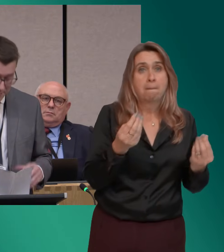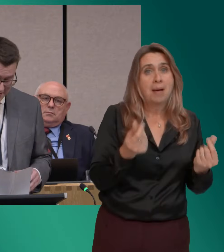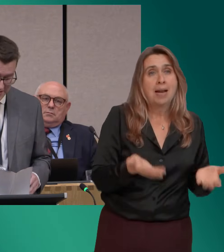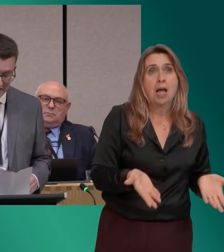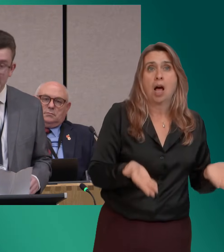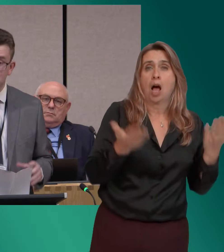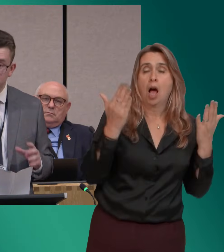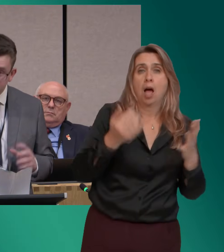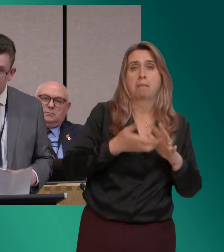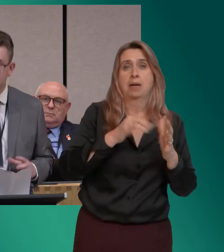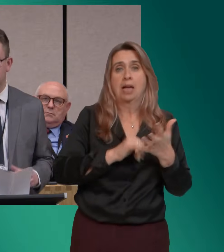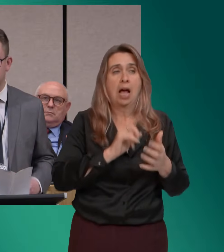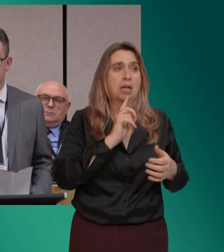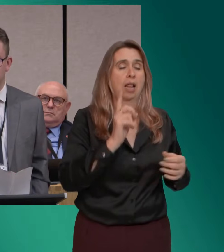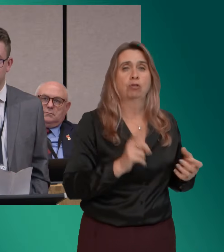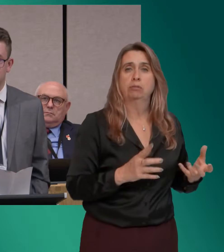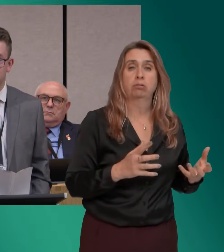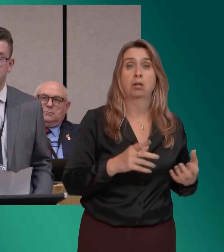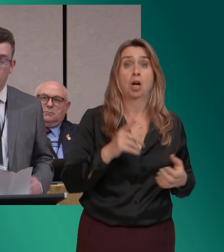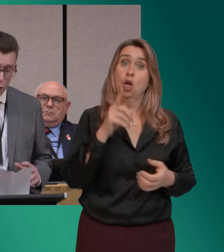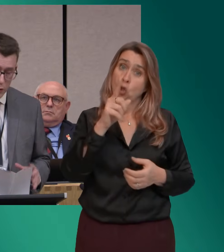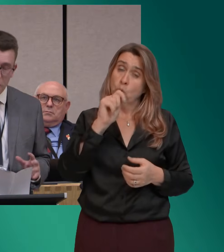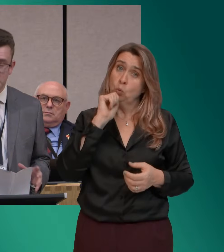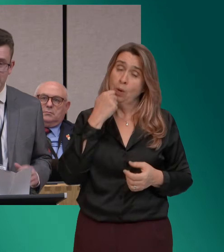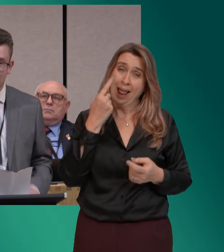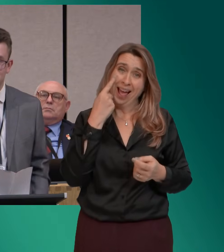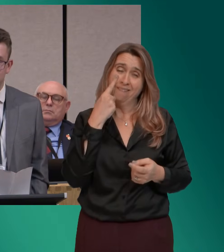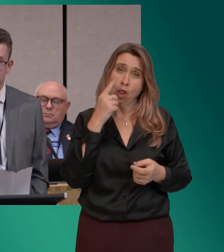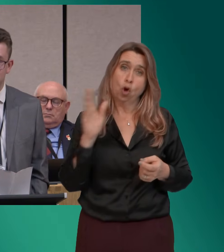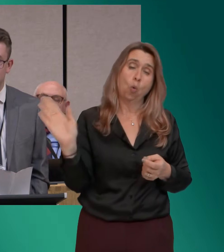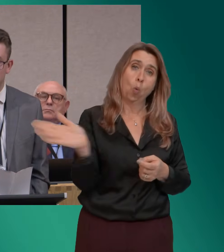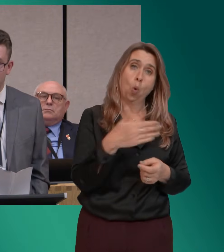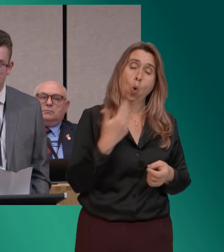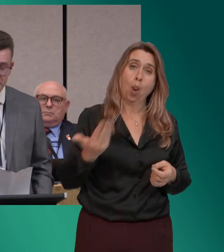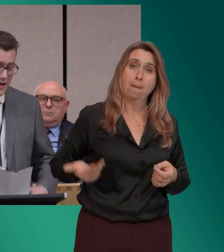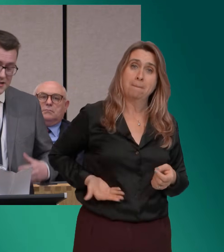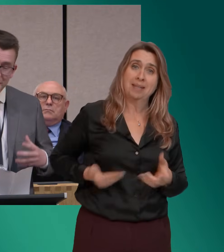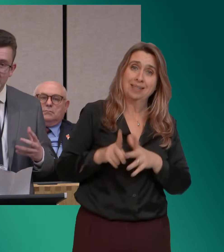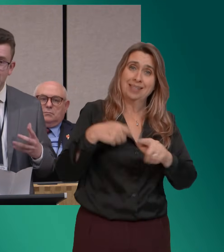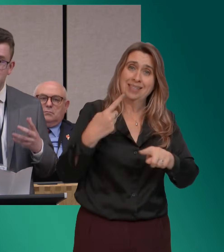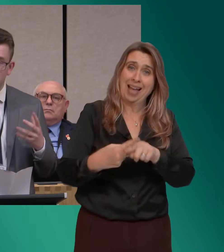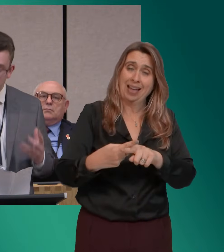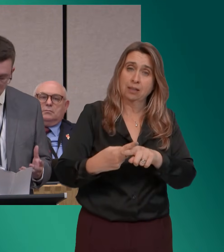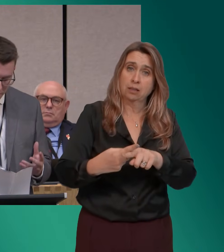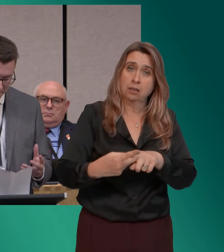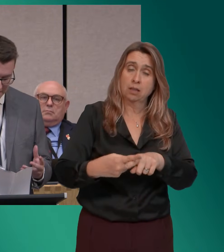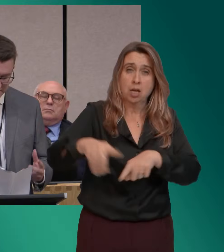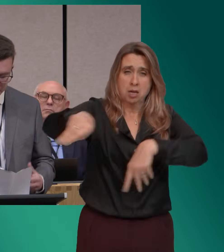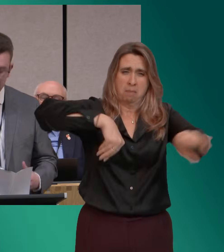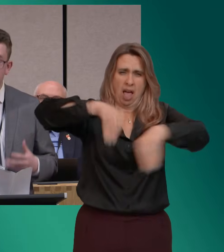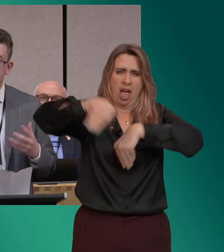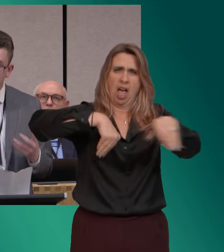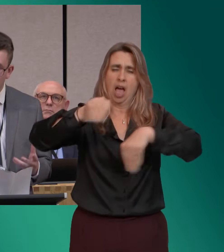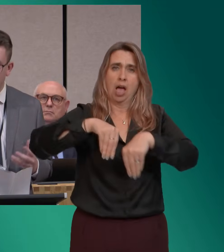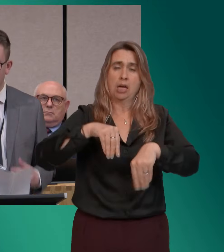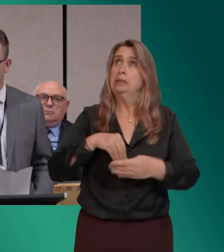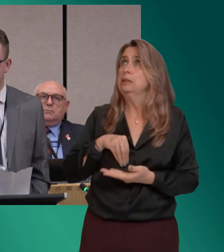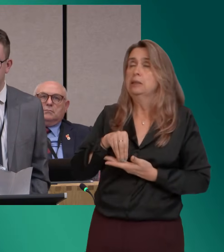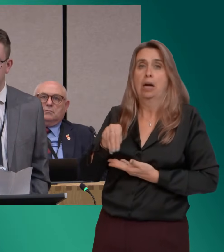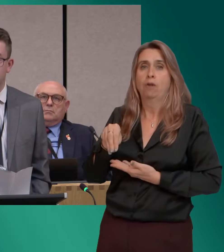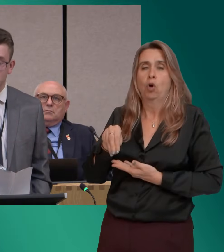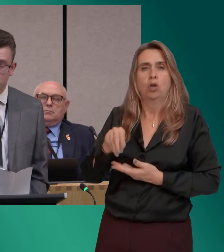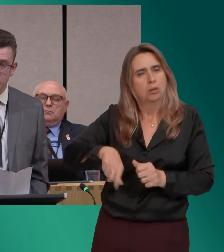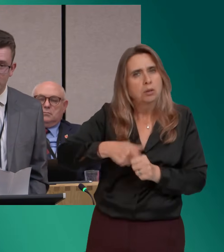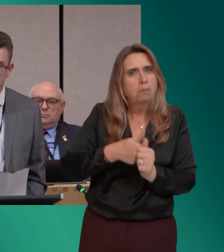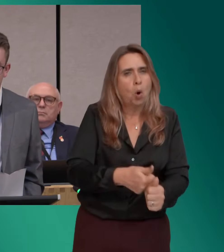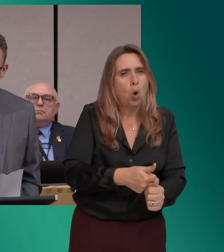Minister commit today to reviewing the business rate system for all hospitality businesses in Wales to make the industry more competitive, support local